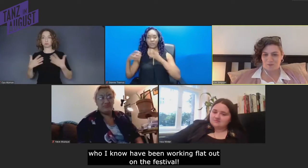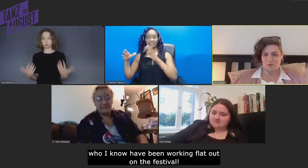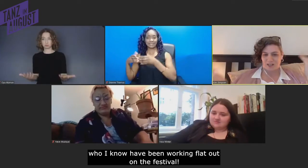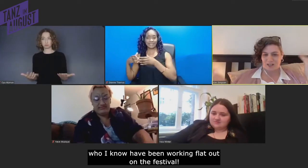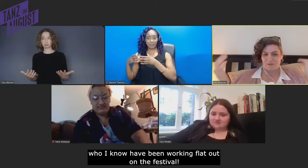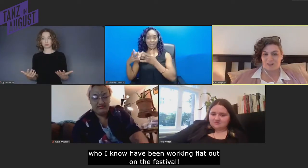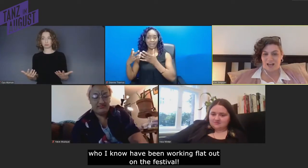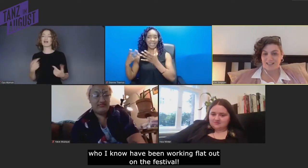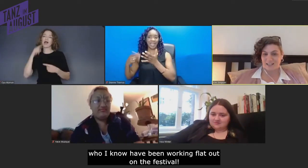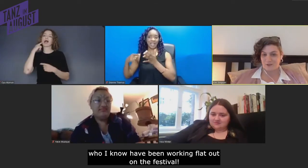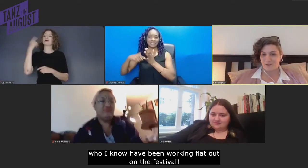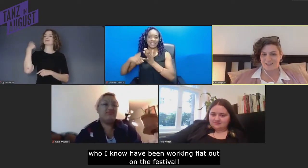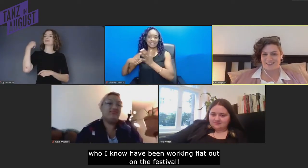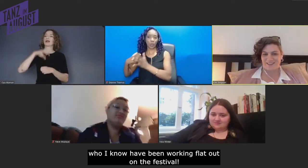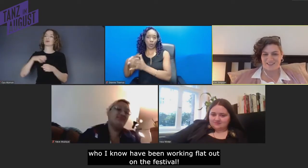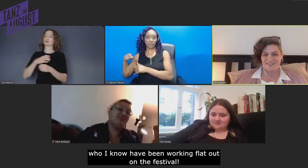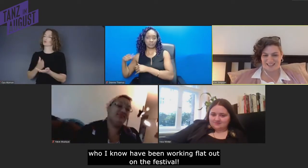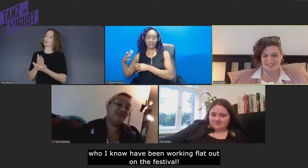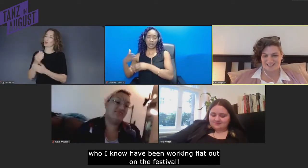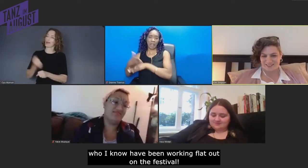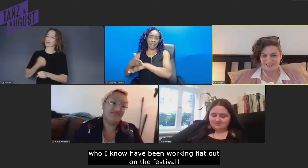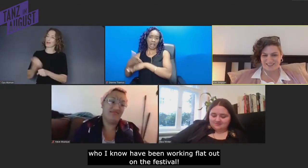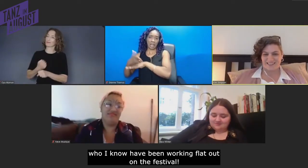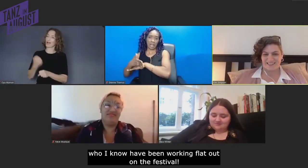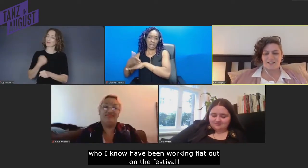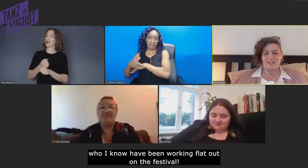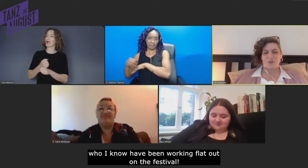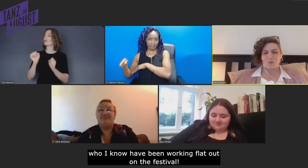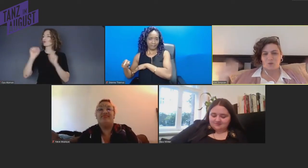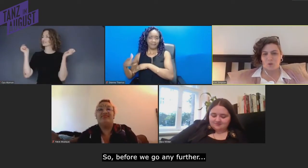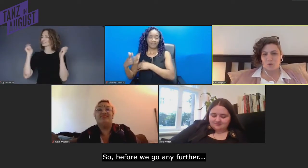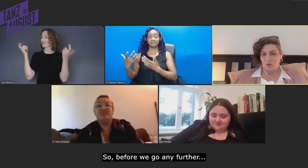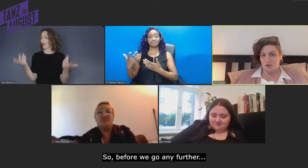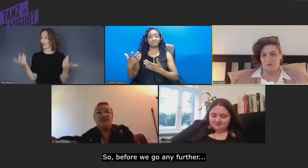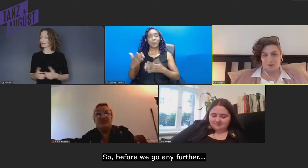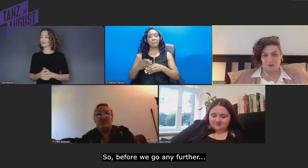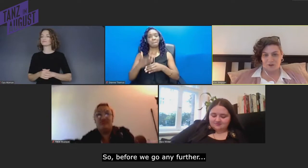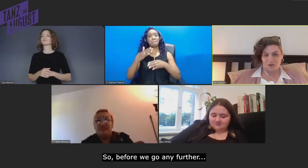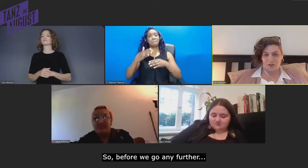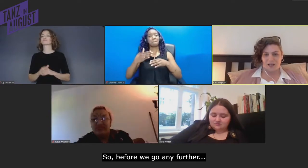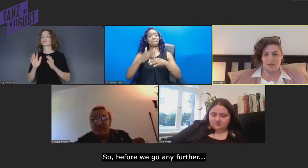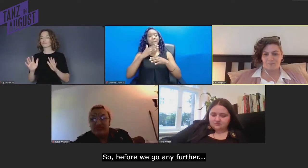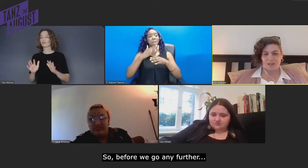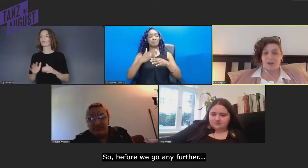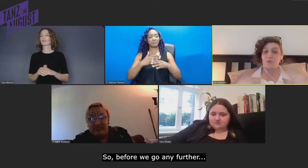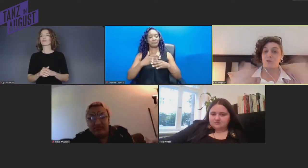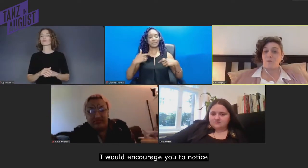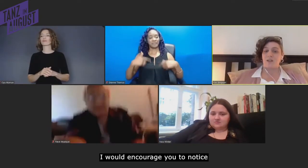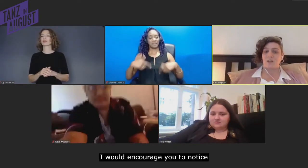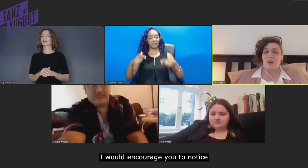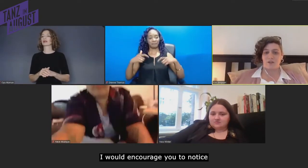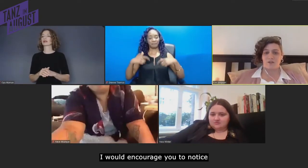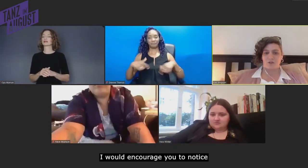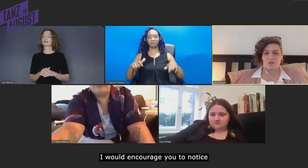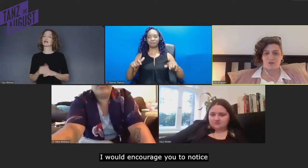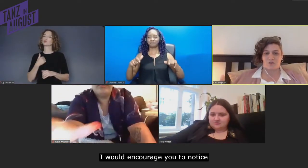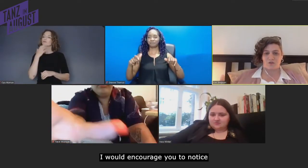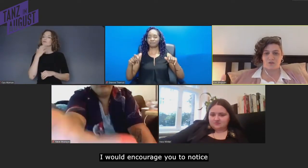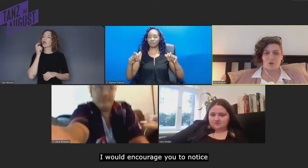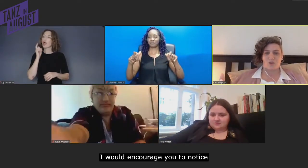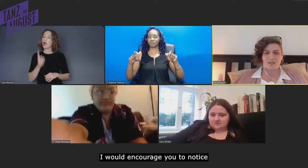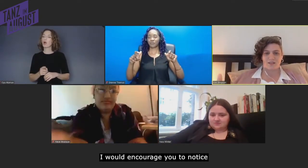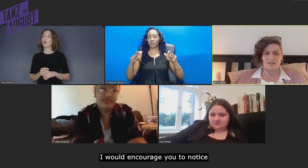have been working flat out on the festival. So before we go any further, and also I would encourage you